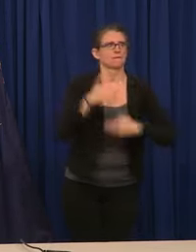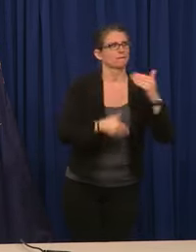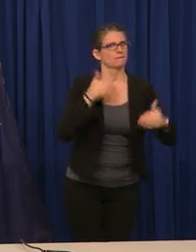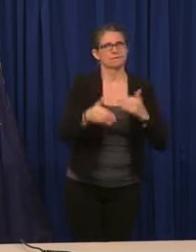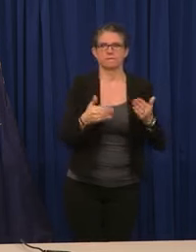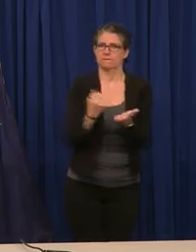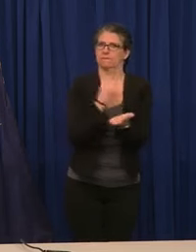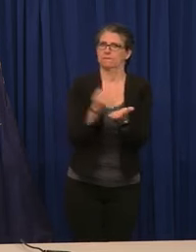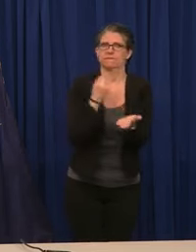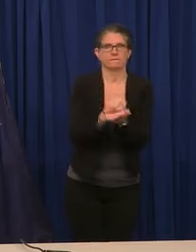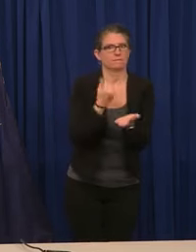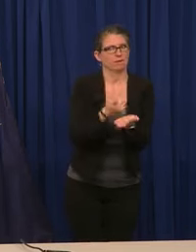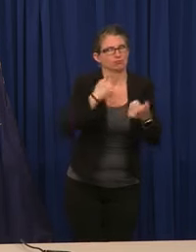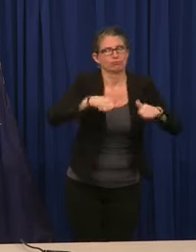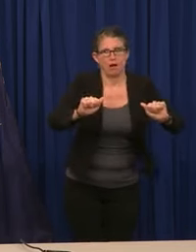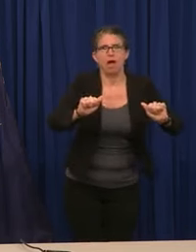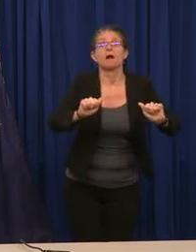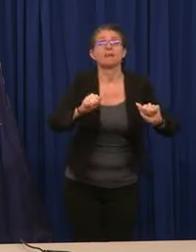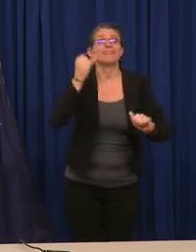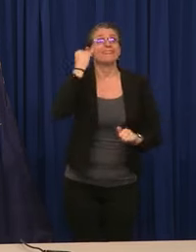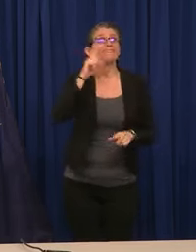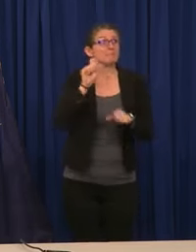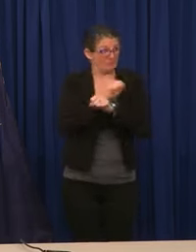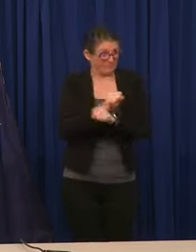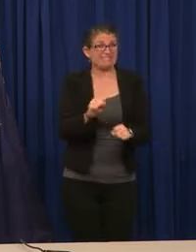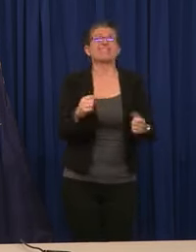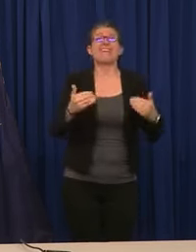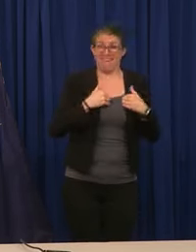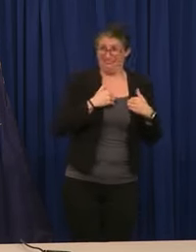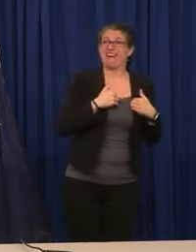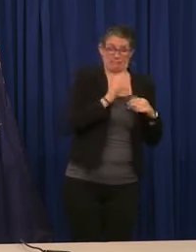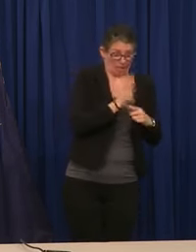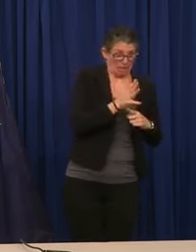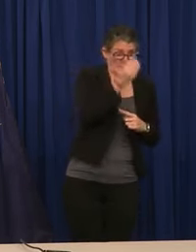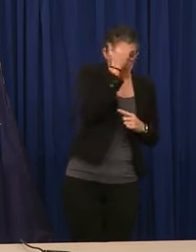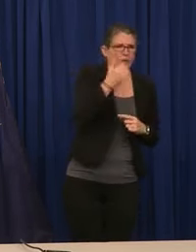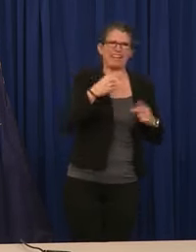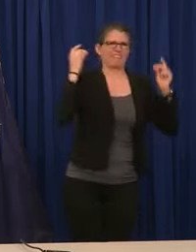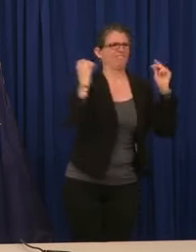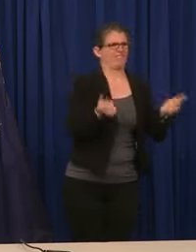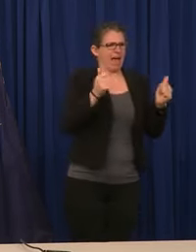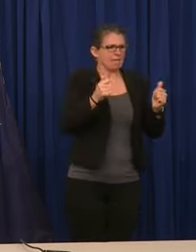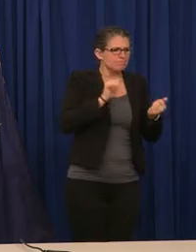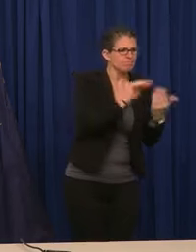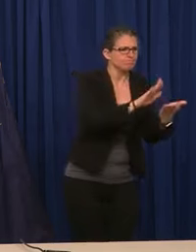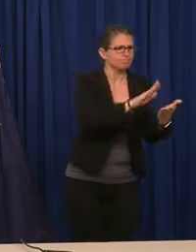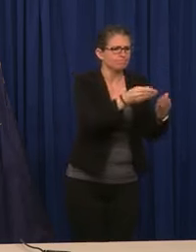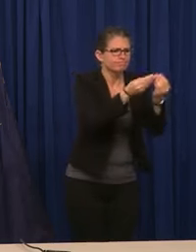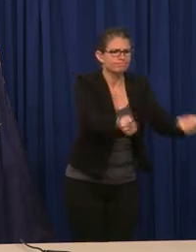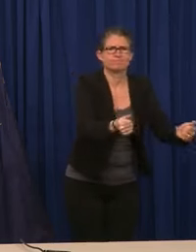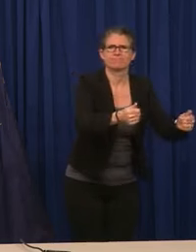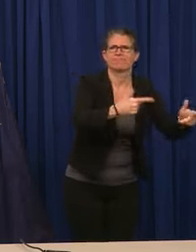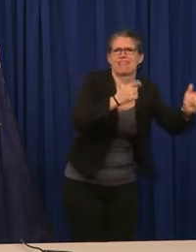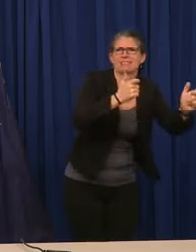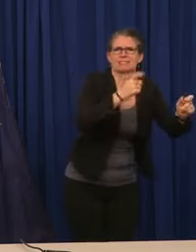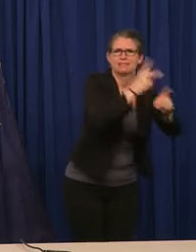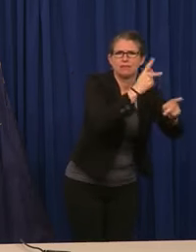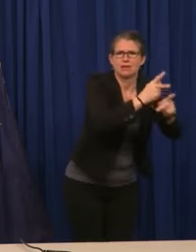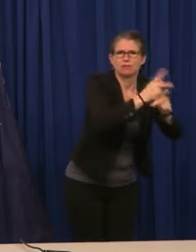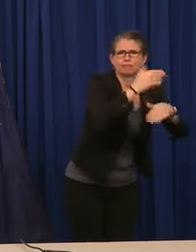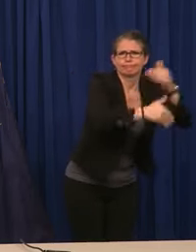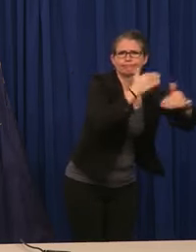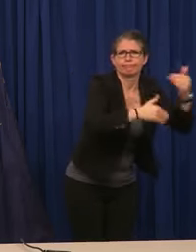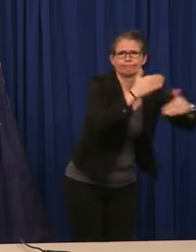start taking immediate measures based on that result. From a public health perspective, from a